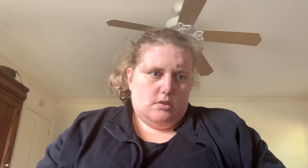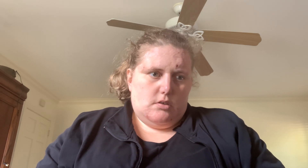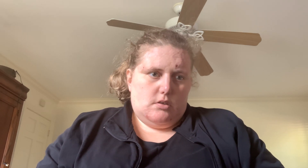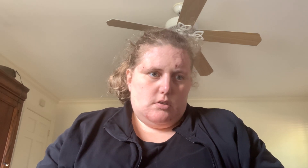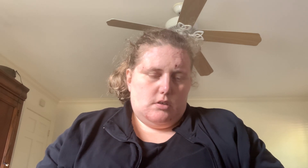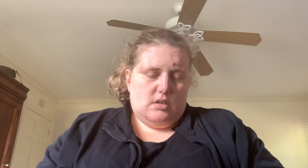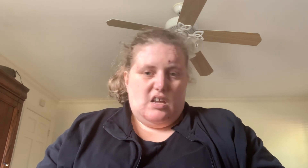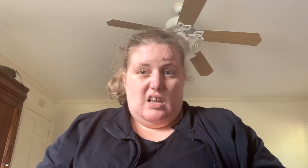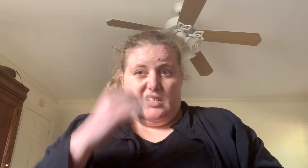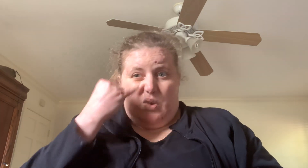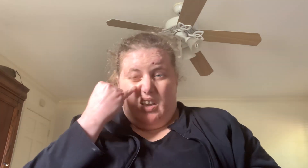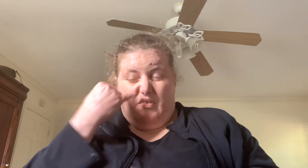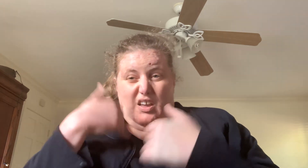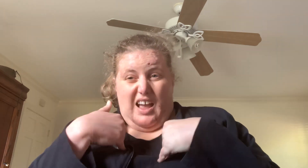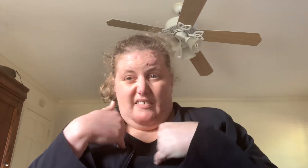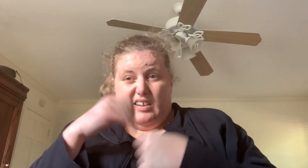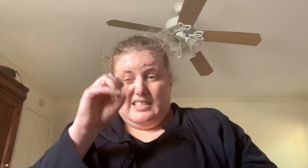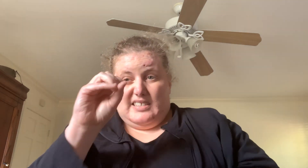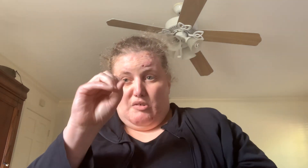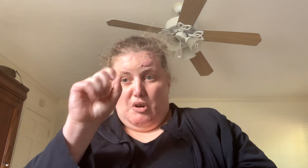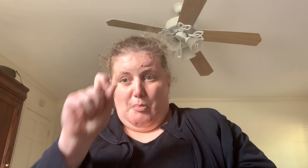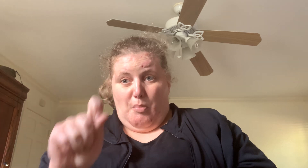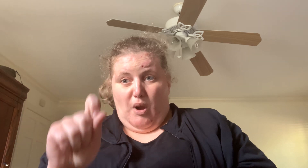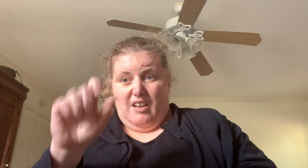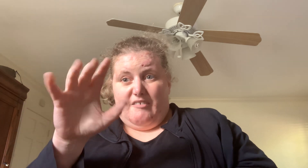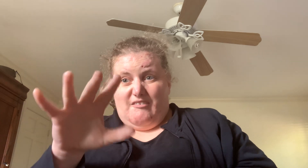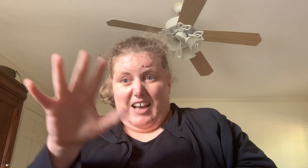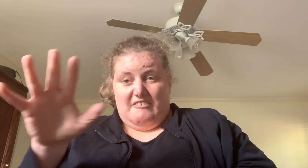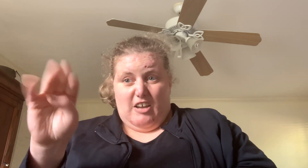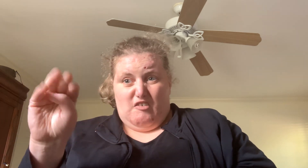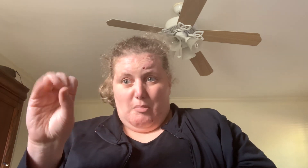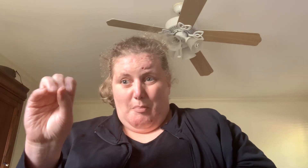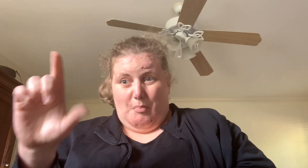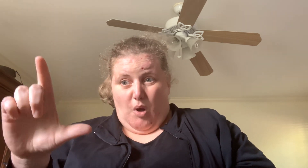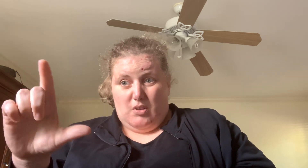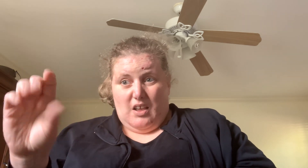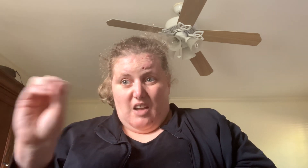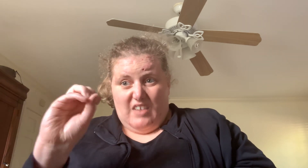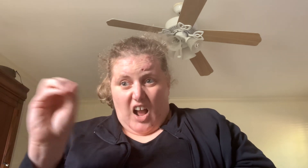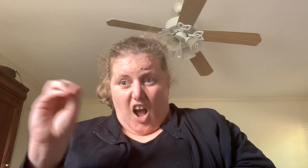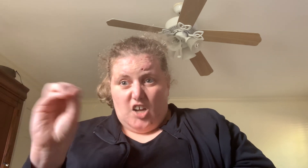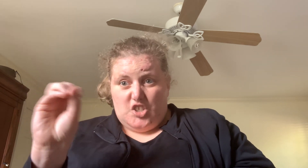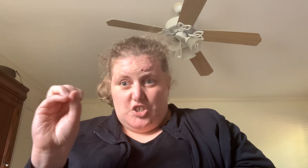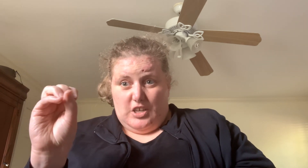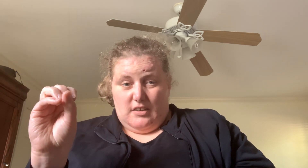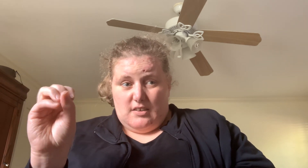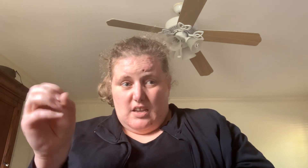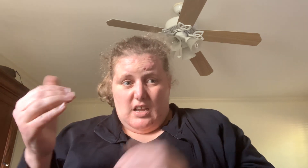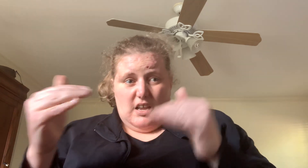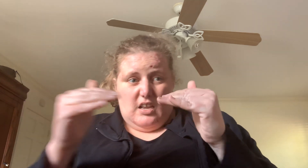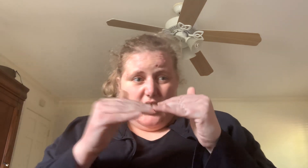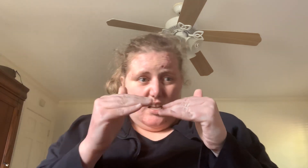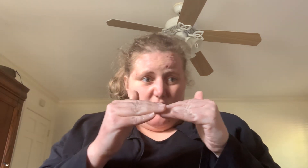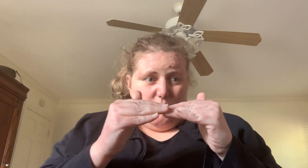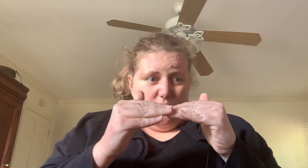of oxygen react? Let me say it's all right for type. Right,